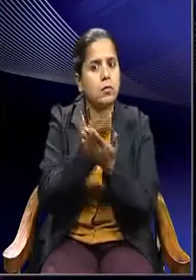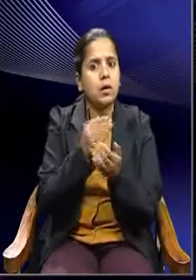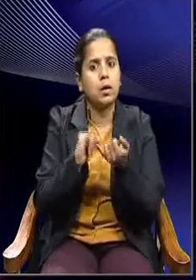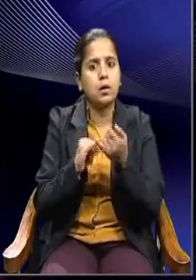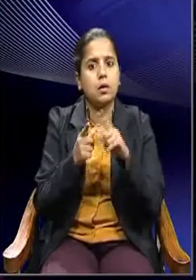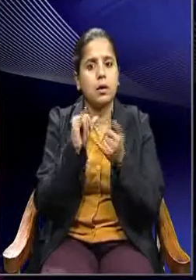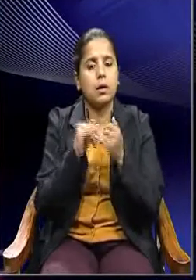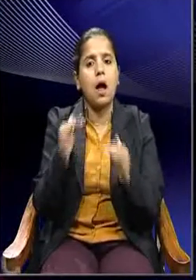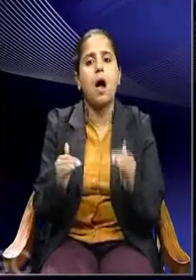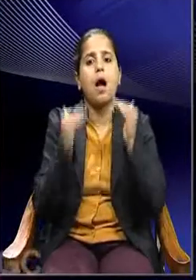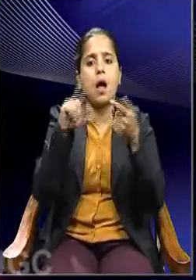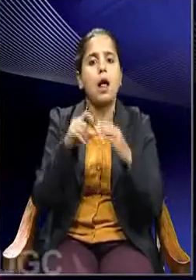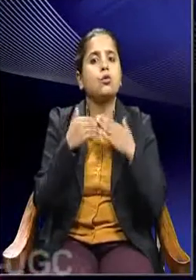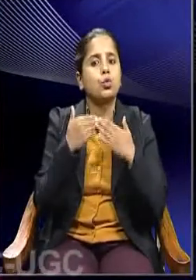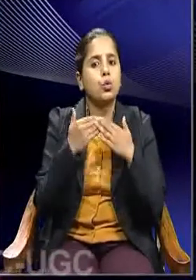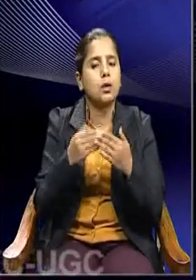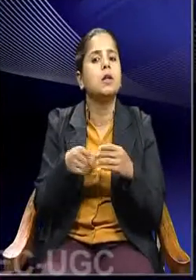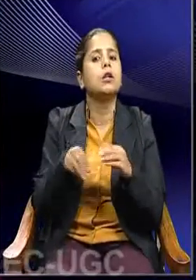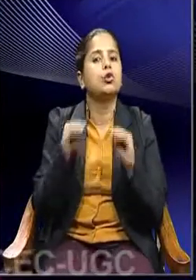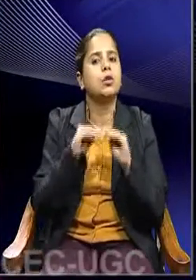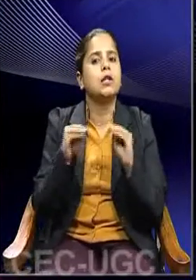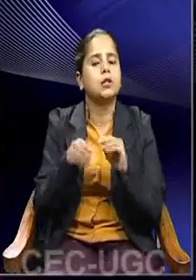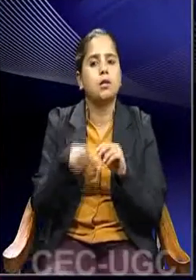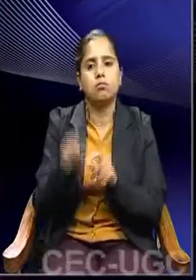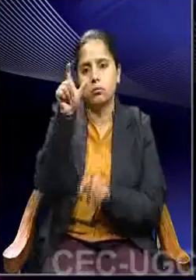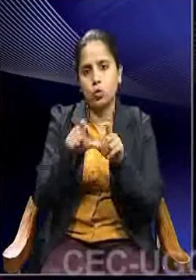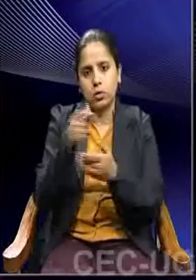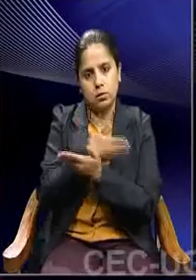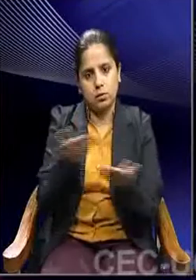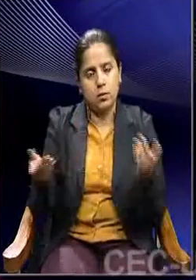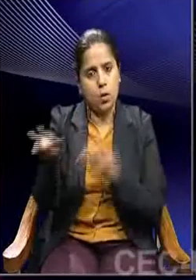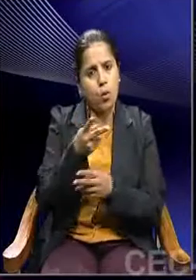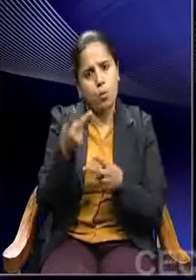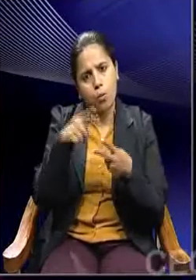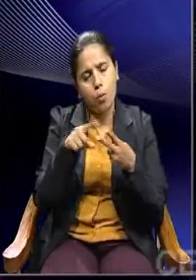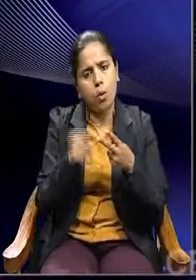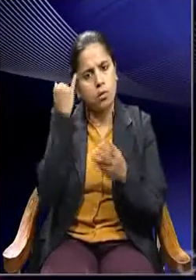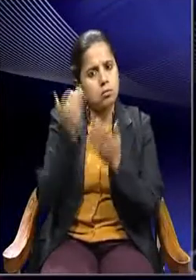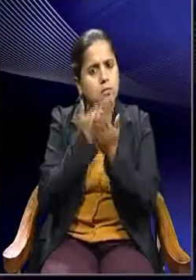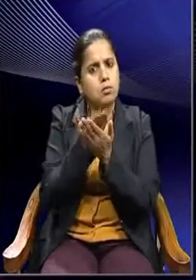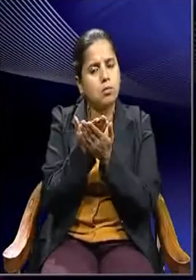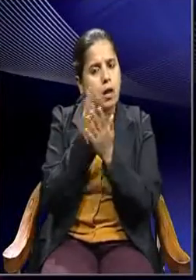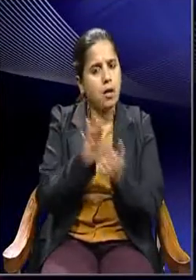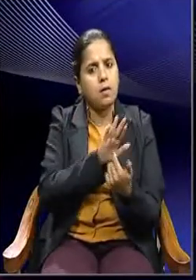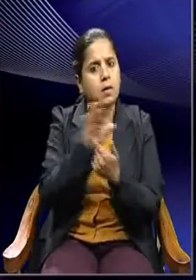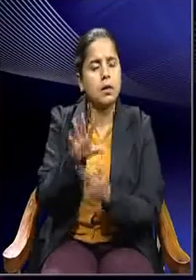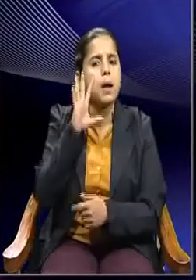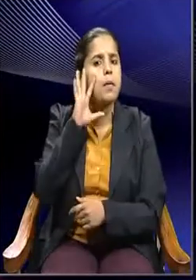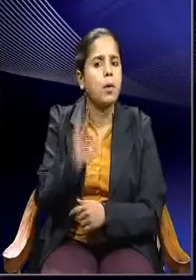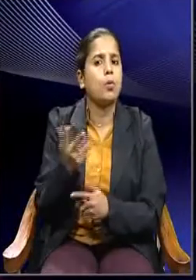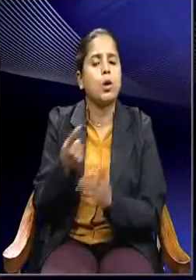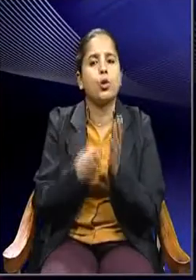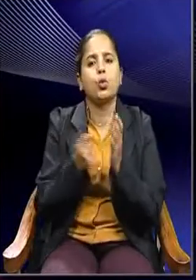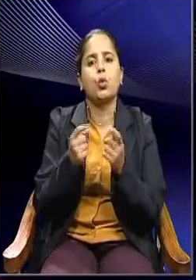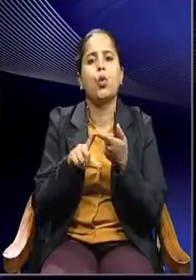of higher education teaching personnel. Both these recommendations point out towards the significant role